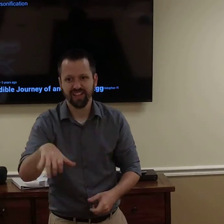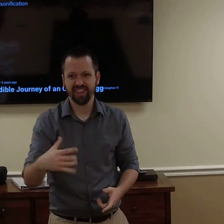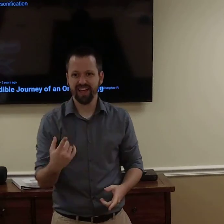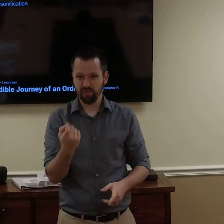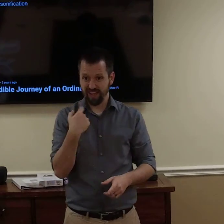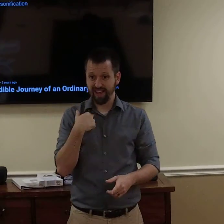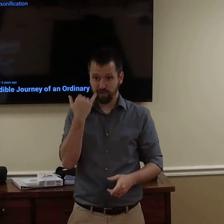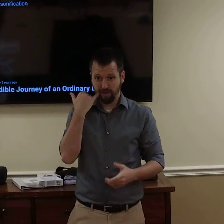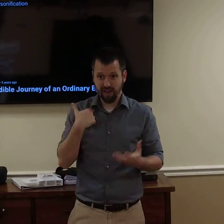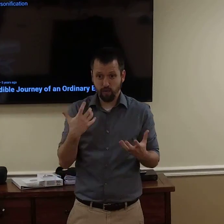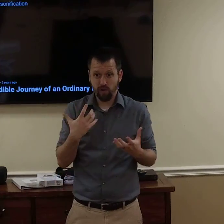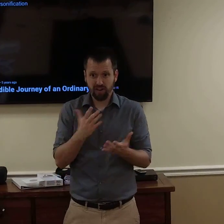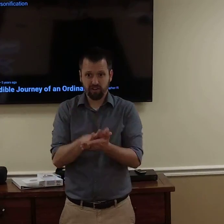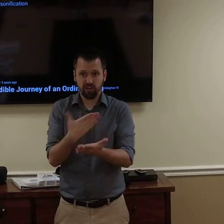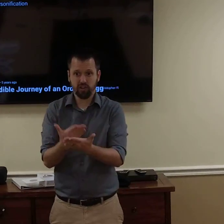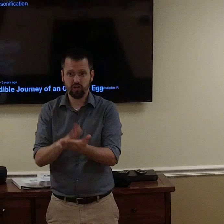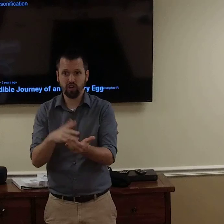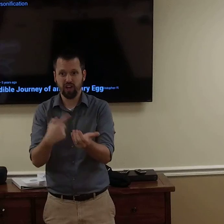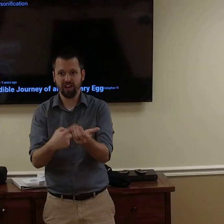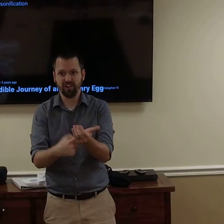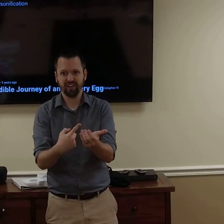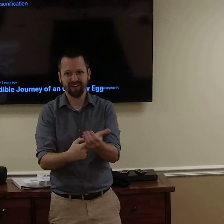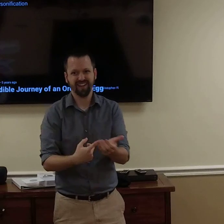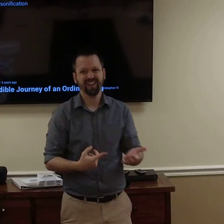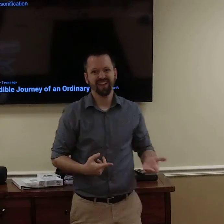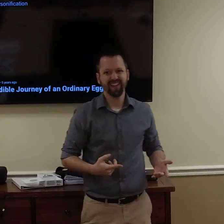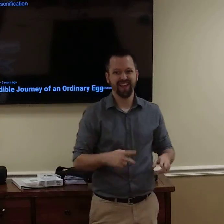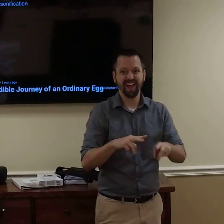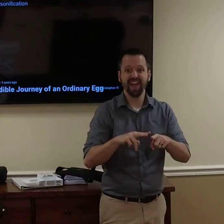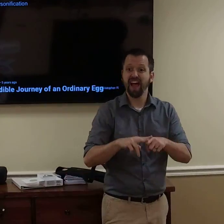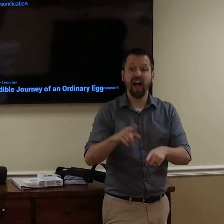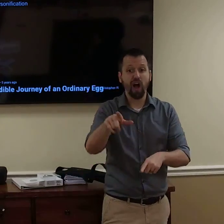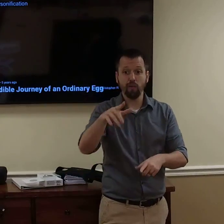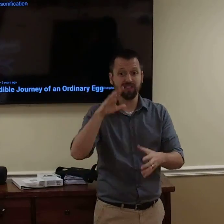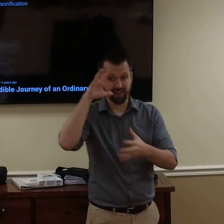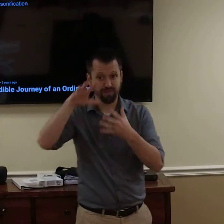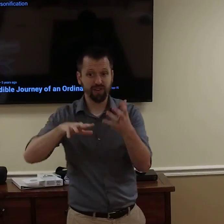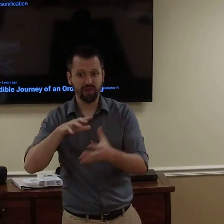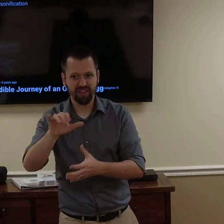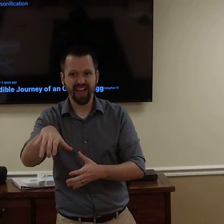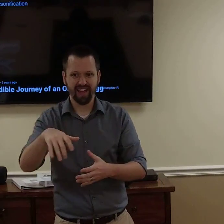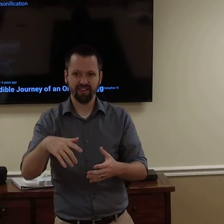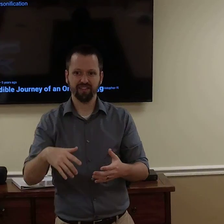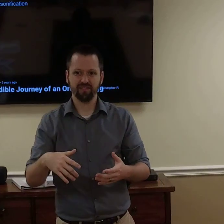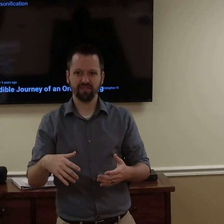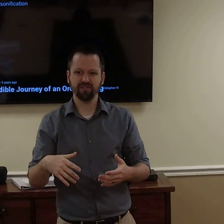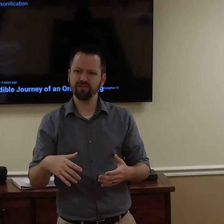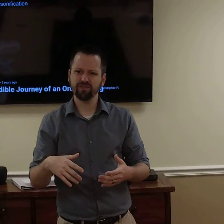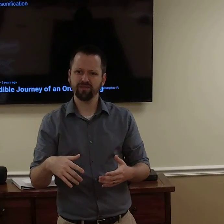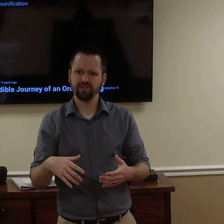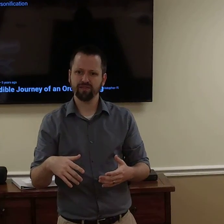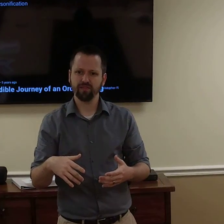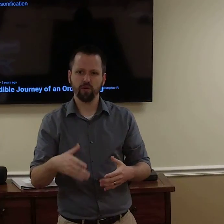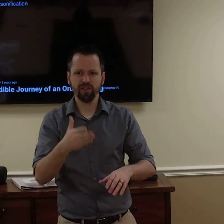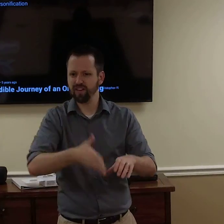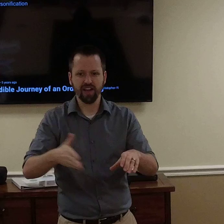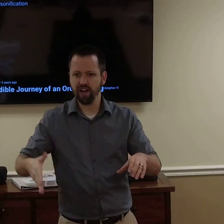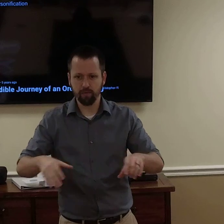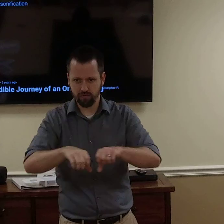that. He was asking if I wanted to cook a hot dog. Yeah. I was confused. Yeah. It wasn't cut up. It was a